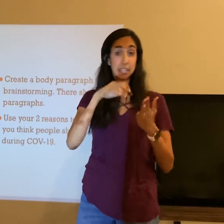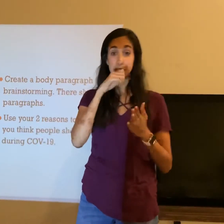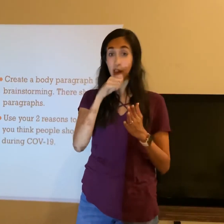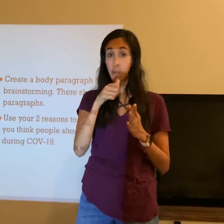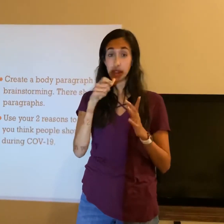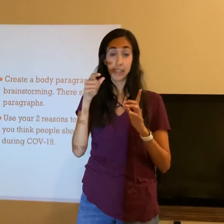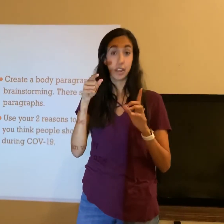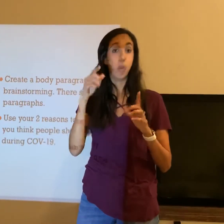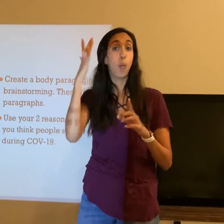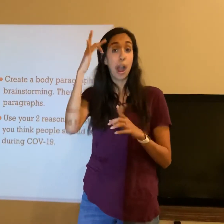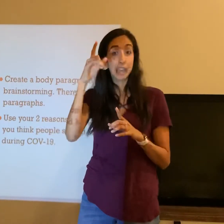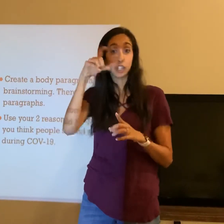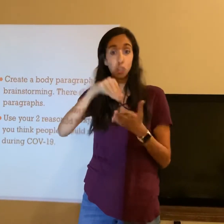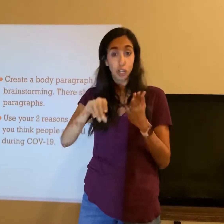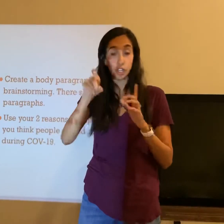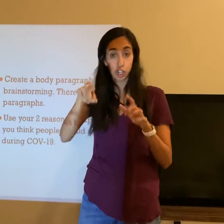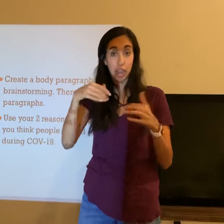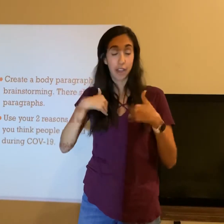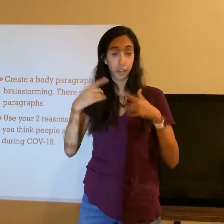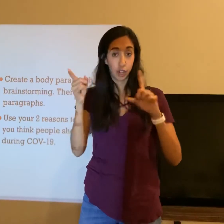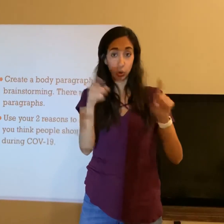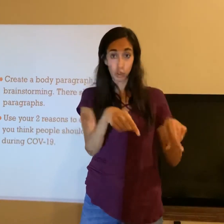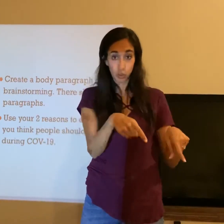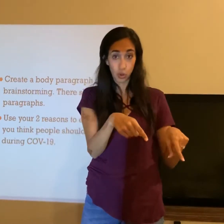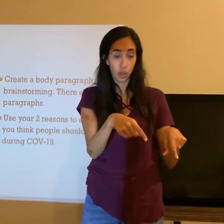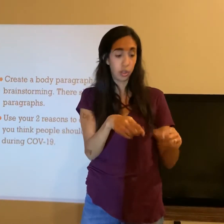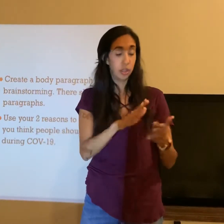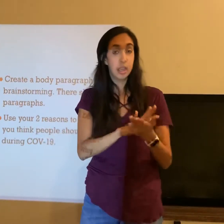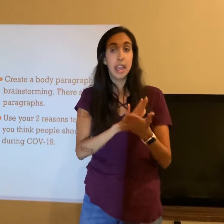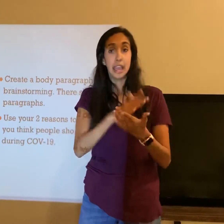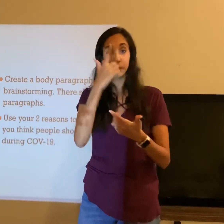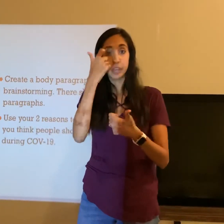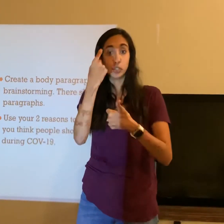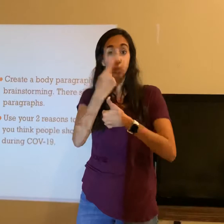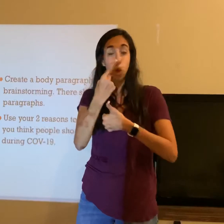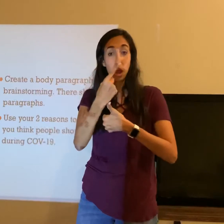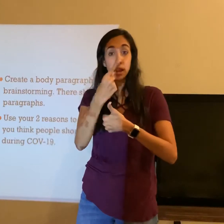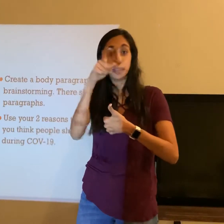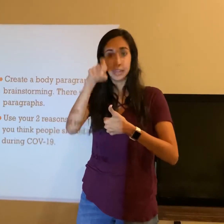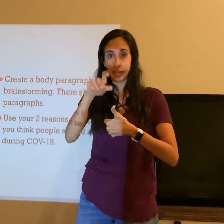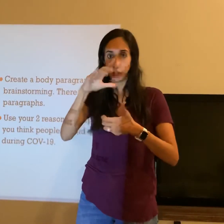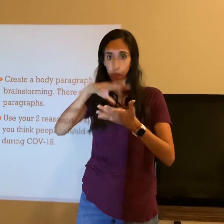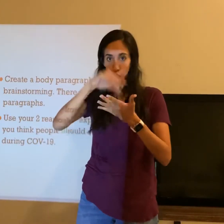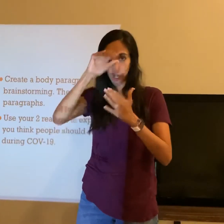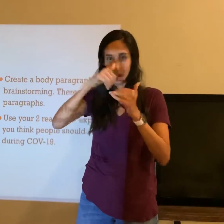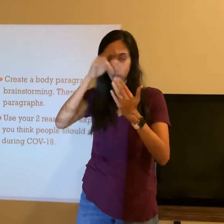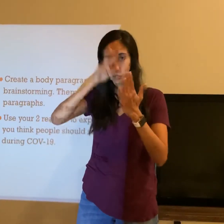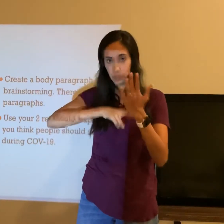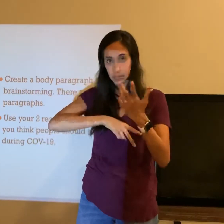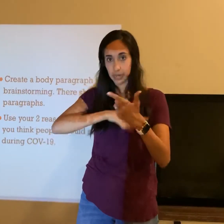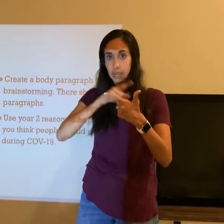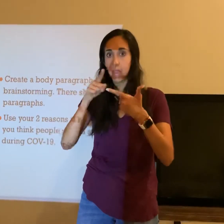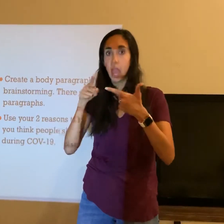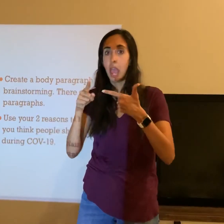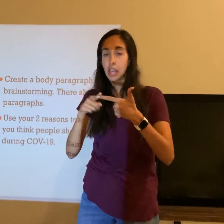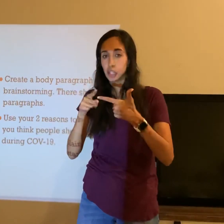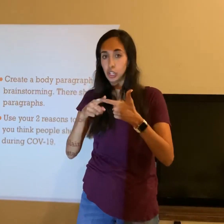not being, why students should have to go to school is because 1, they need to learn how to read, and